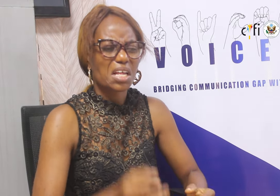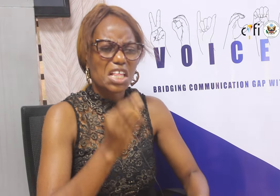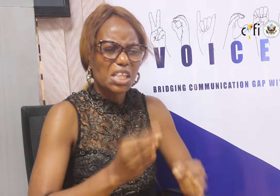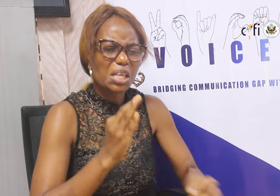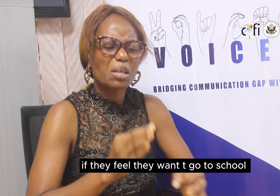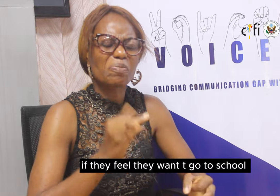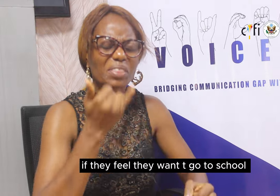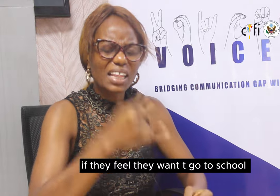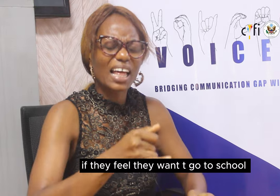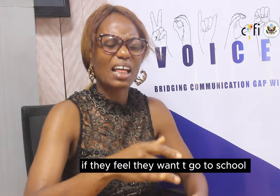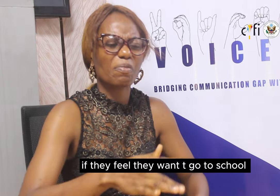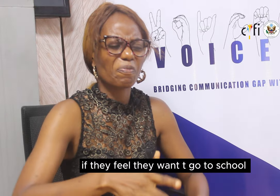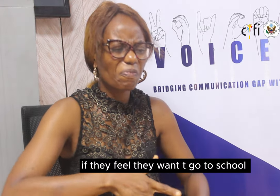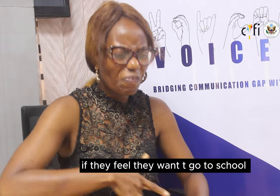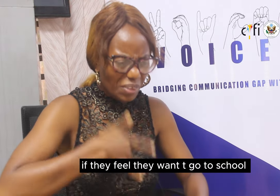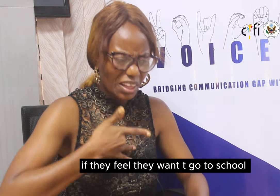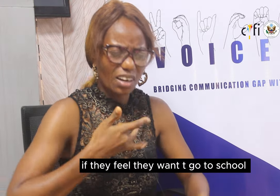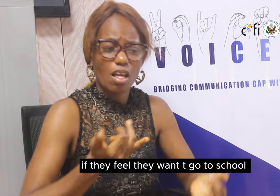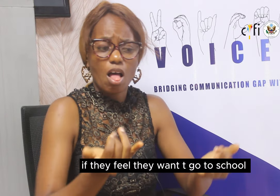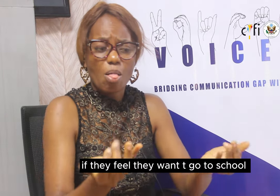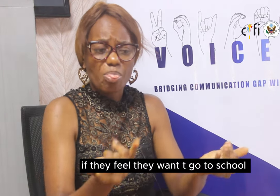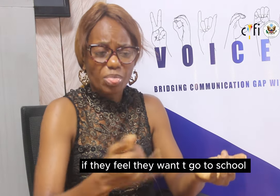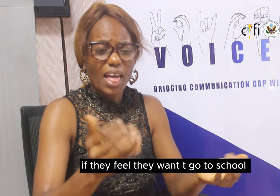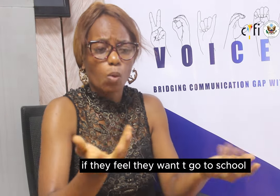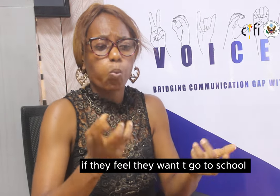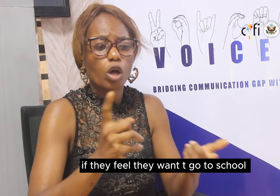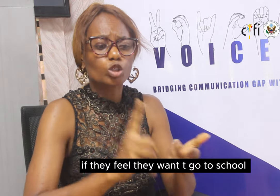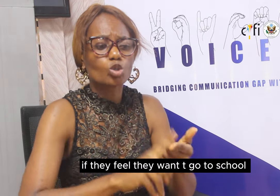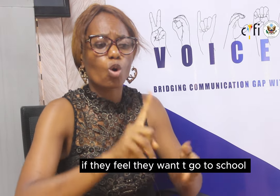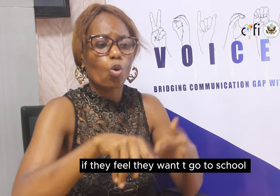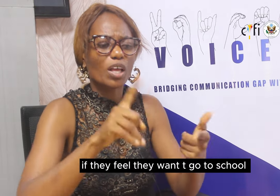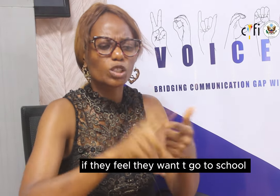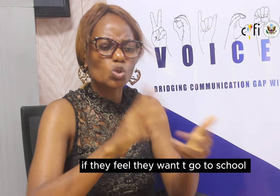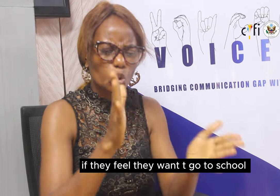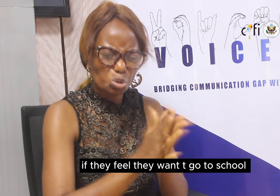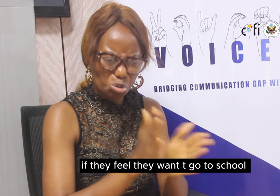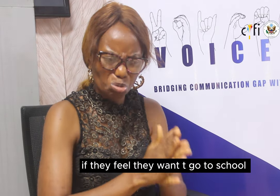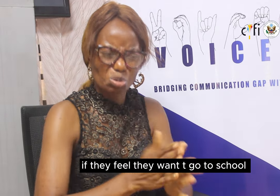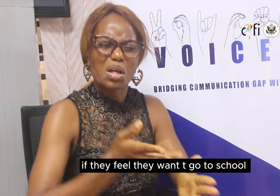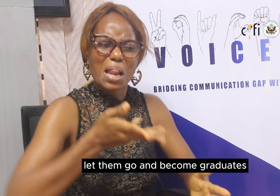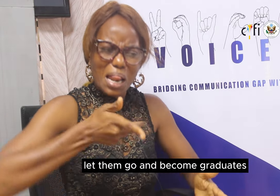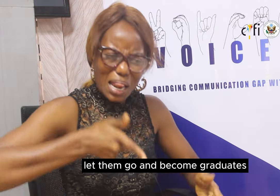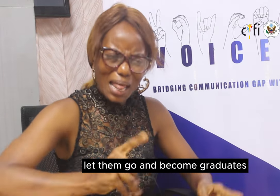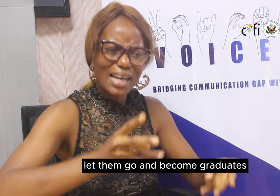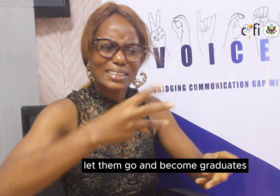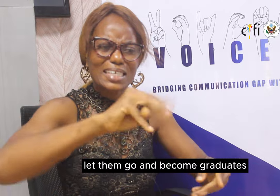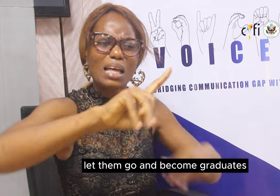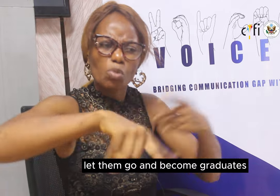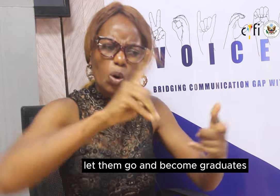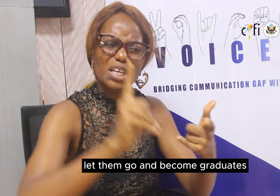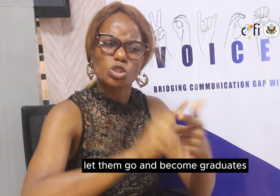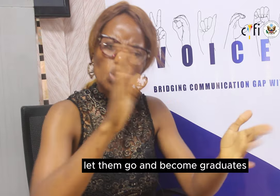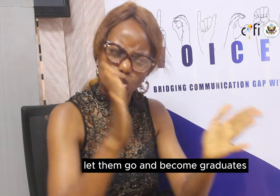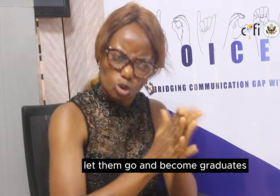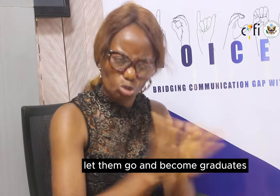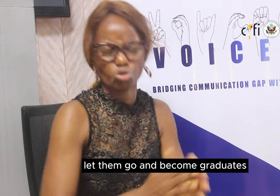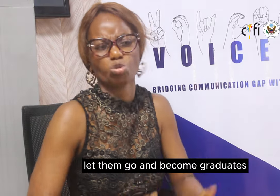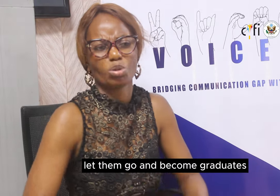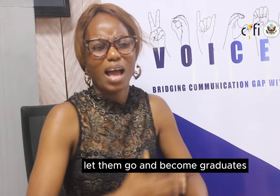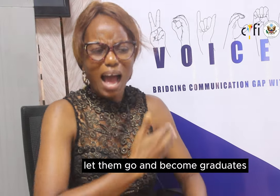themselves. If they feel they want to go into truth, let them go into truth